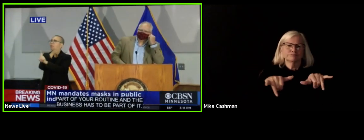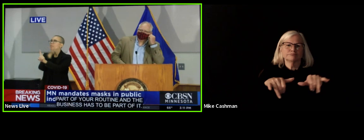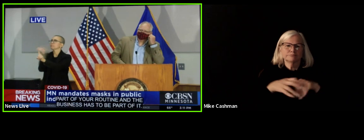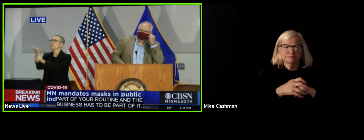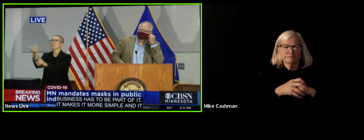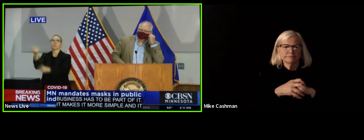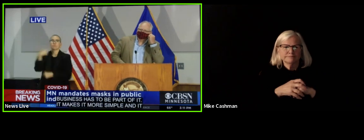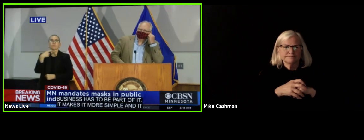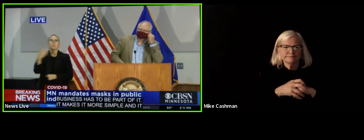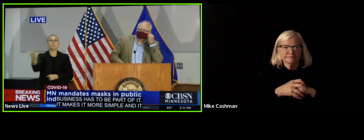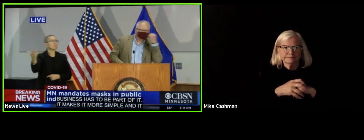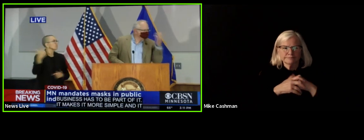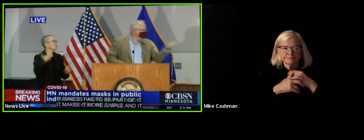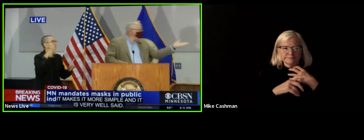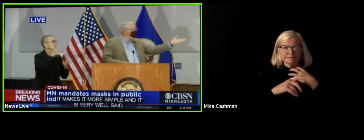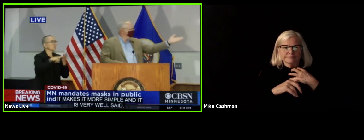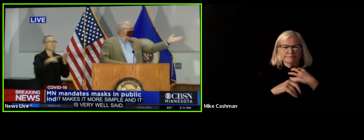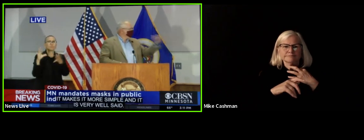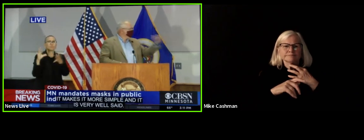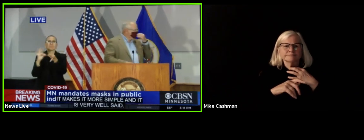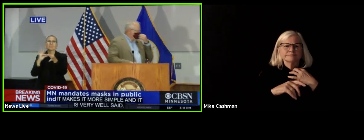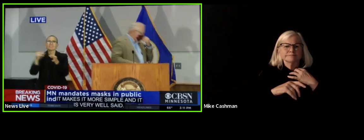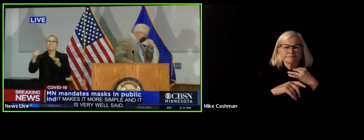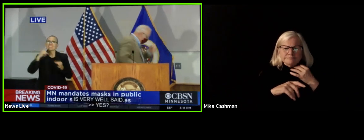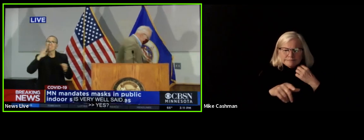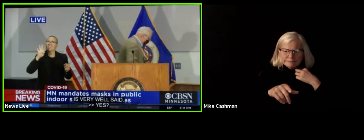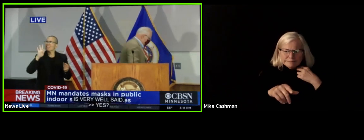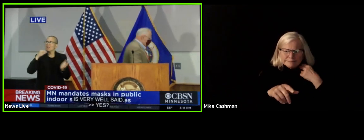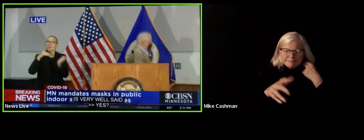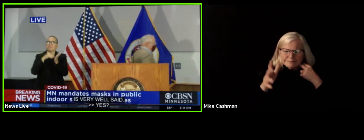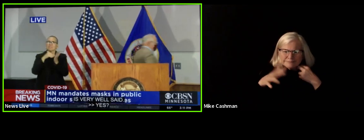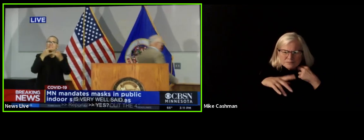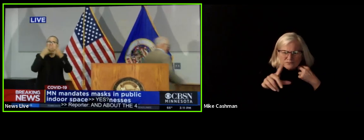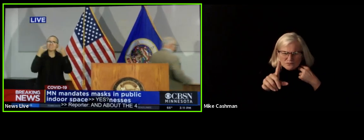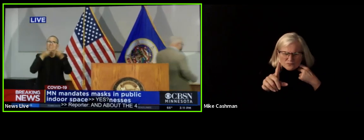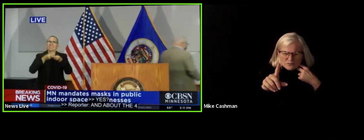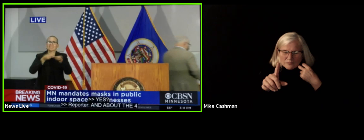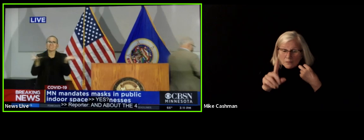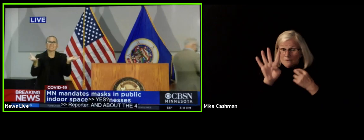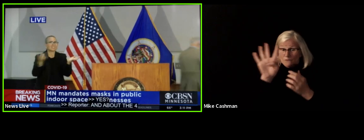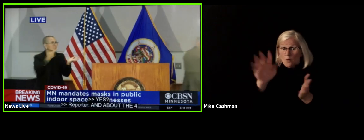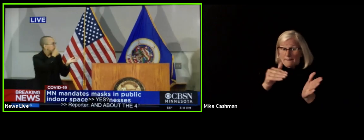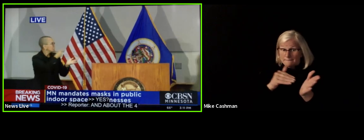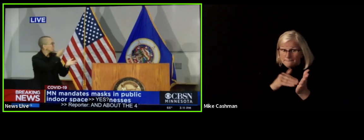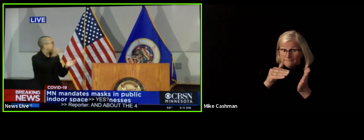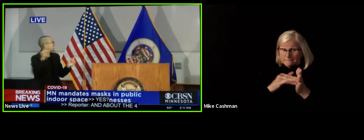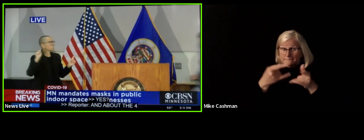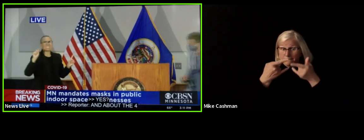About 4 million masks going out. Can you give more specifics of where those are going? Who's going to get these masks?